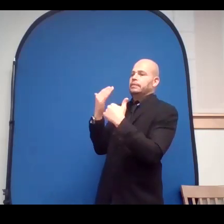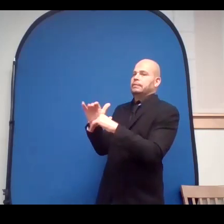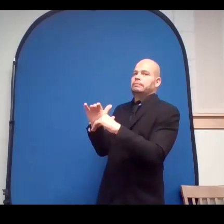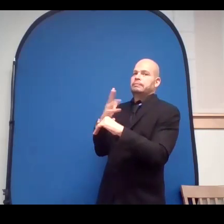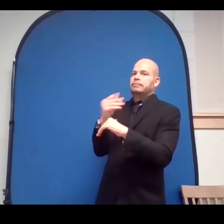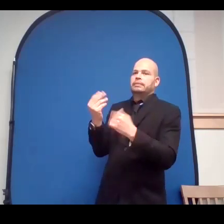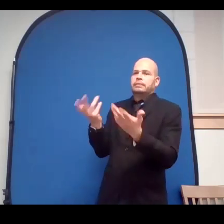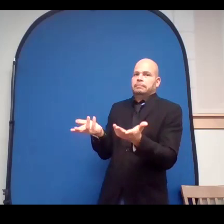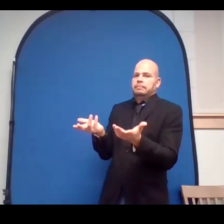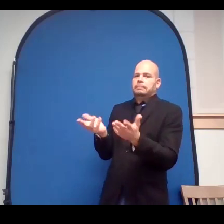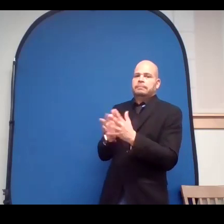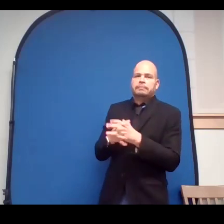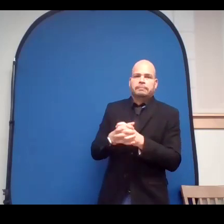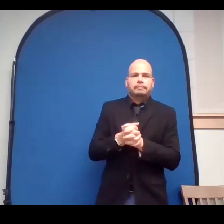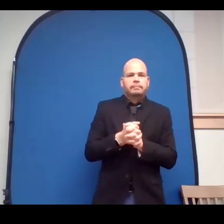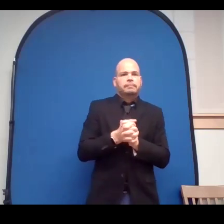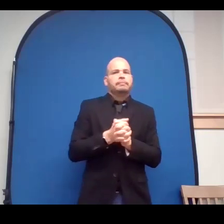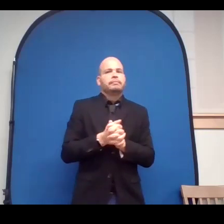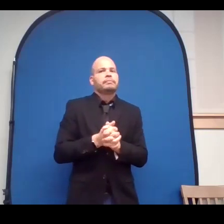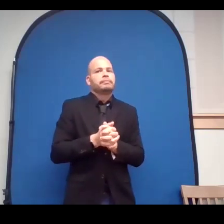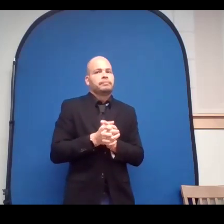Let's turn to 10C.